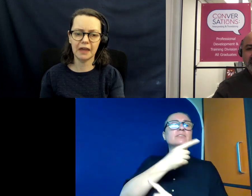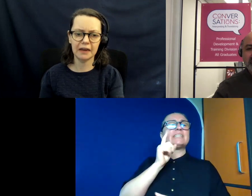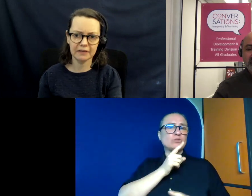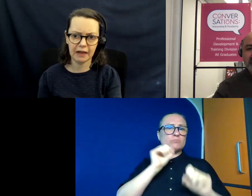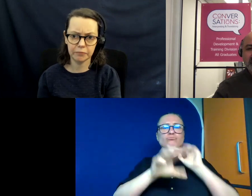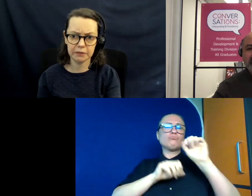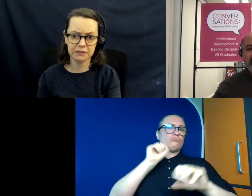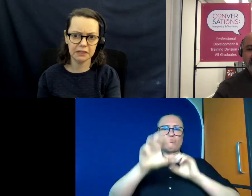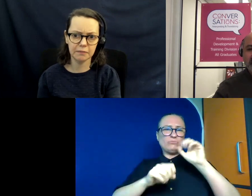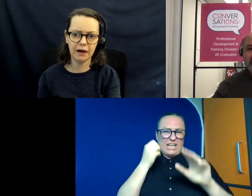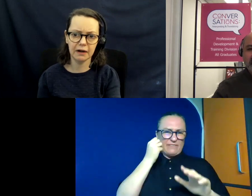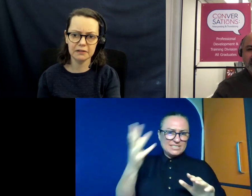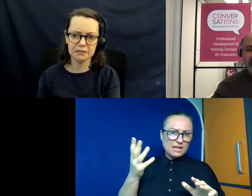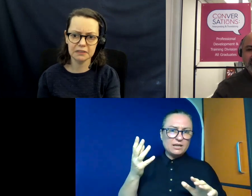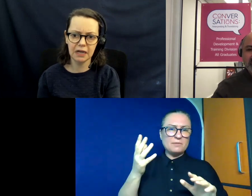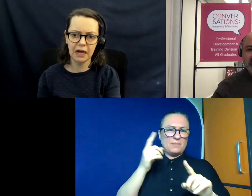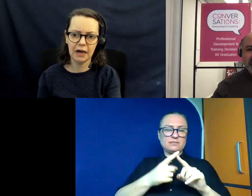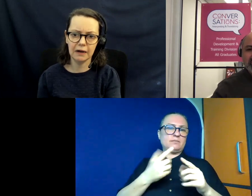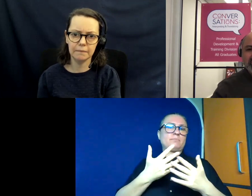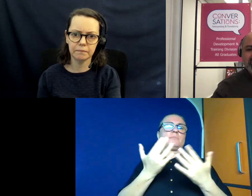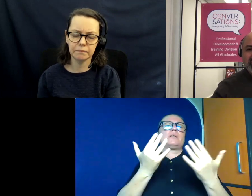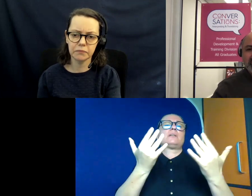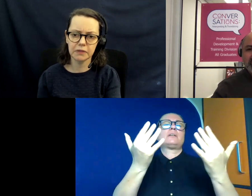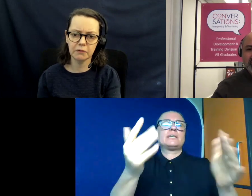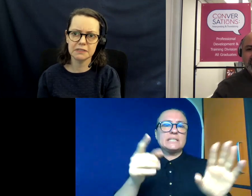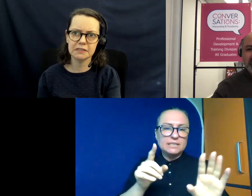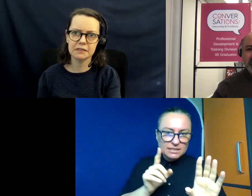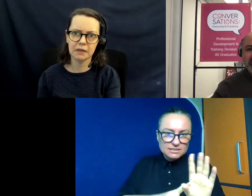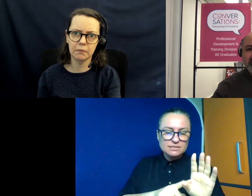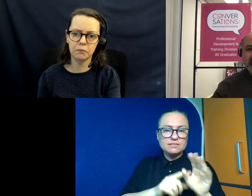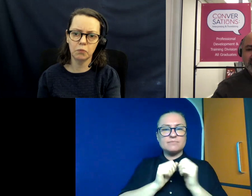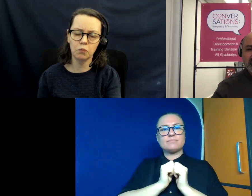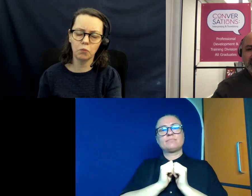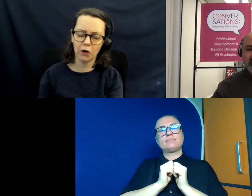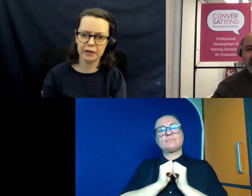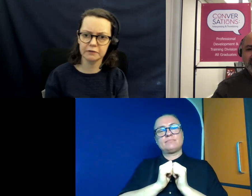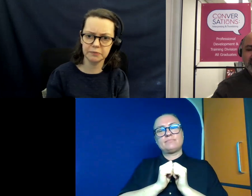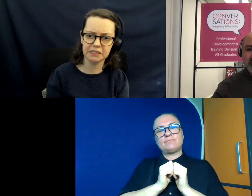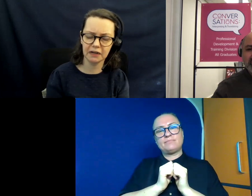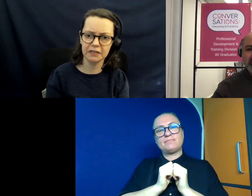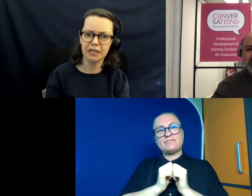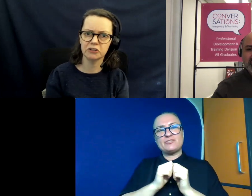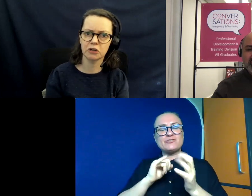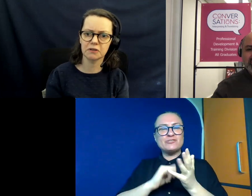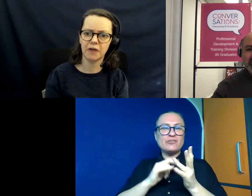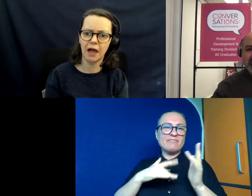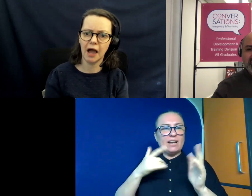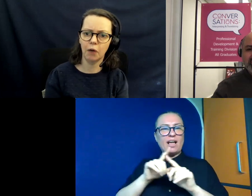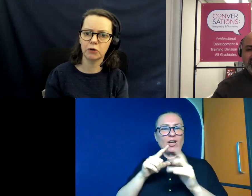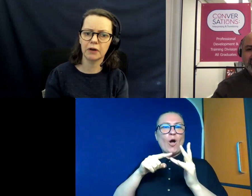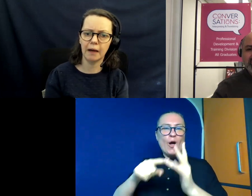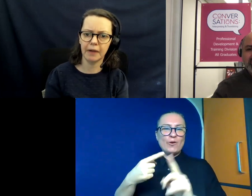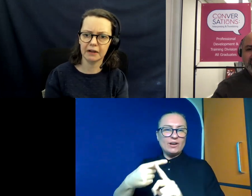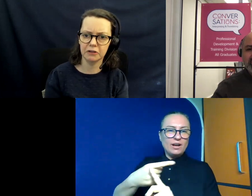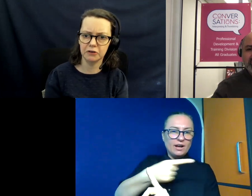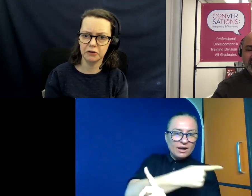Because that hasn't happened in the past, there was some work to be done in terms of how we